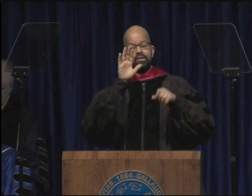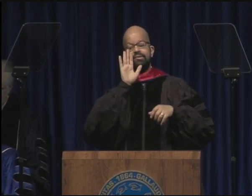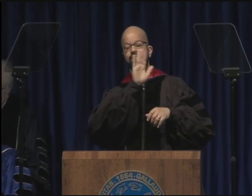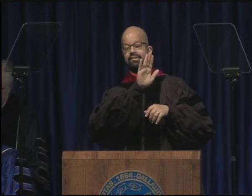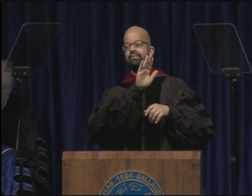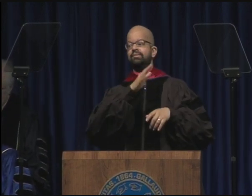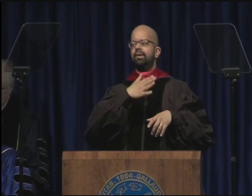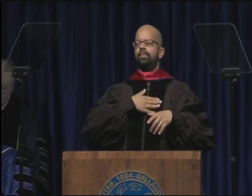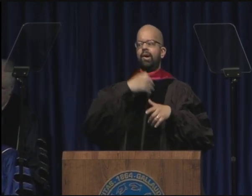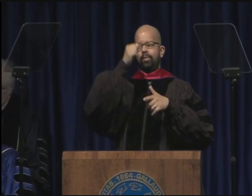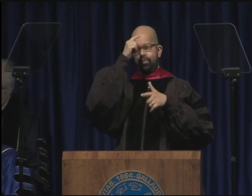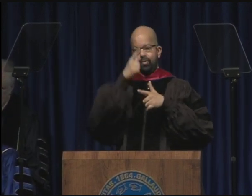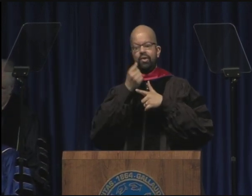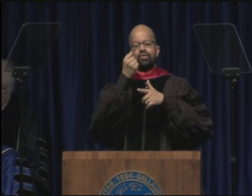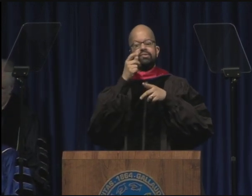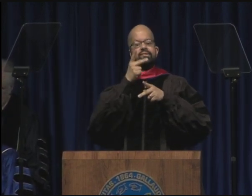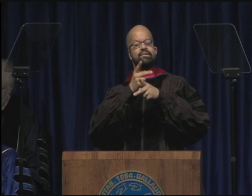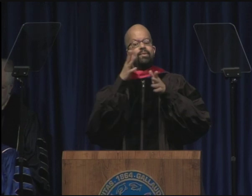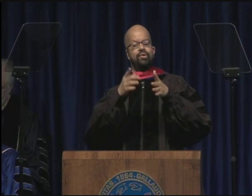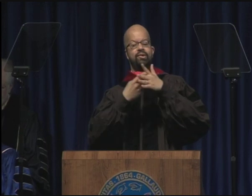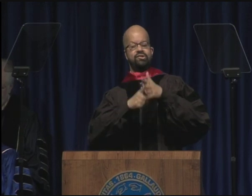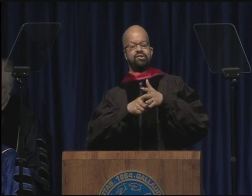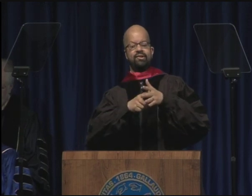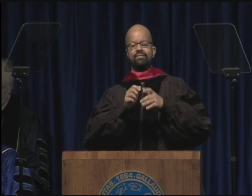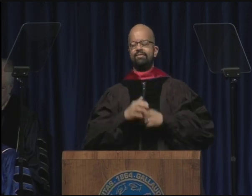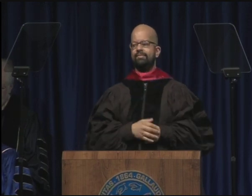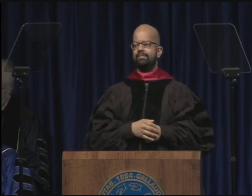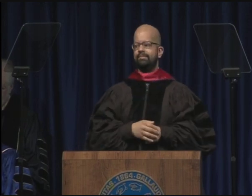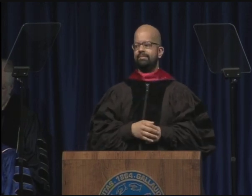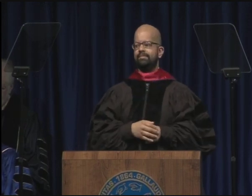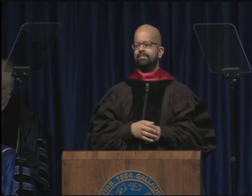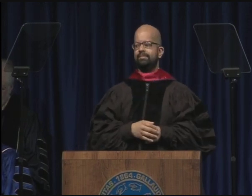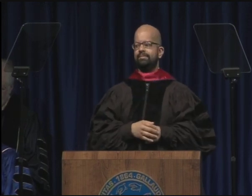the President's My Brother's Keeper initiative.